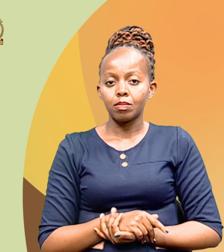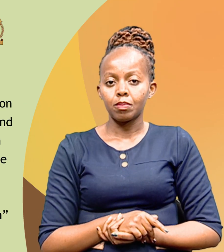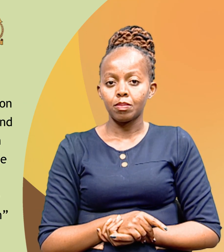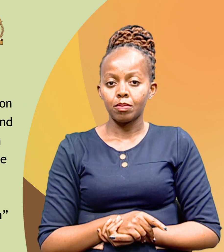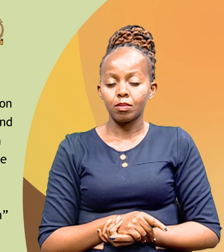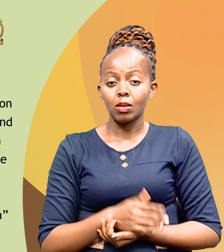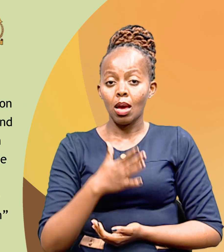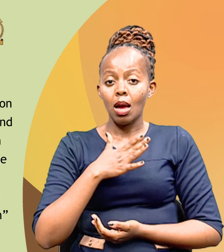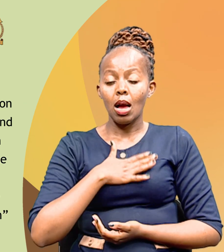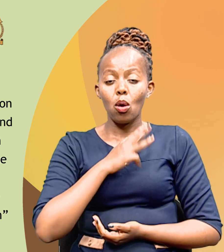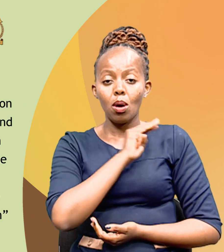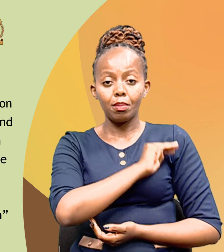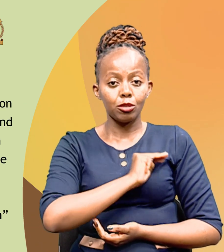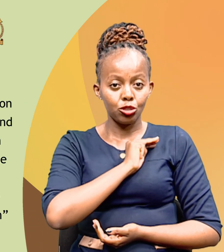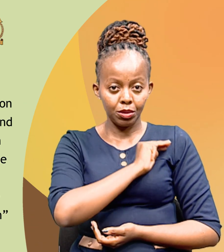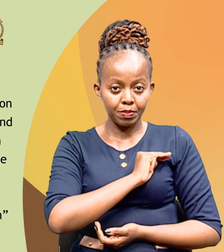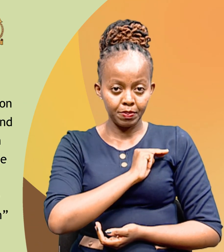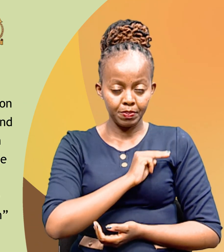Our mission: